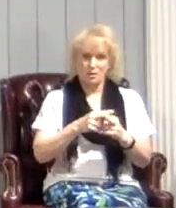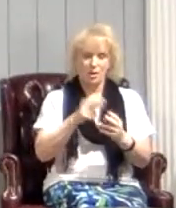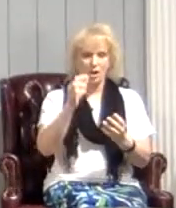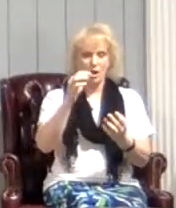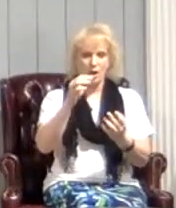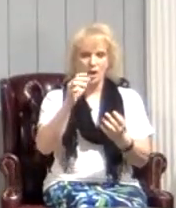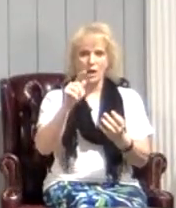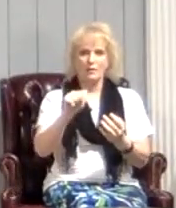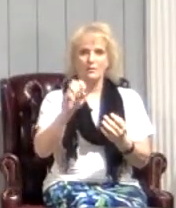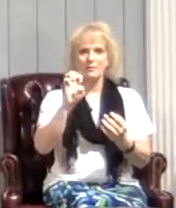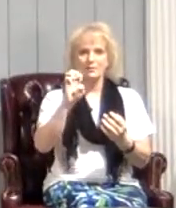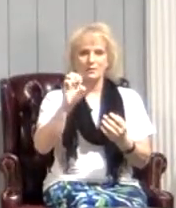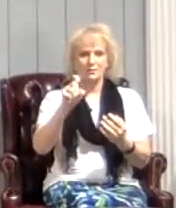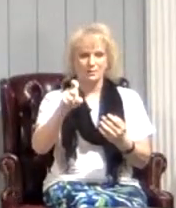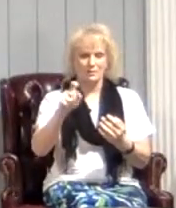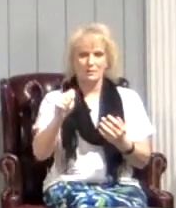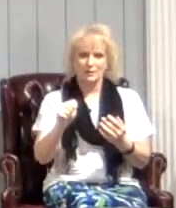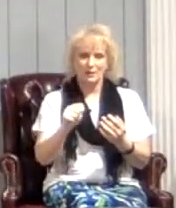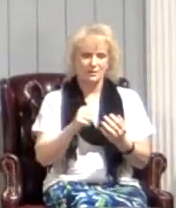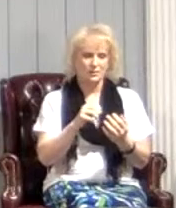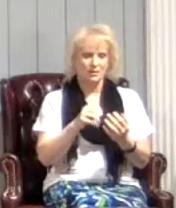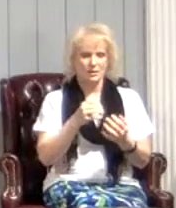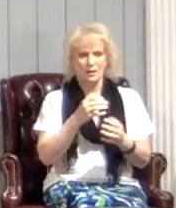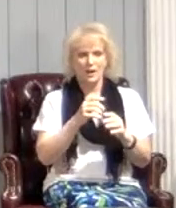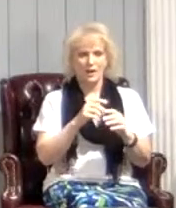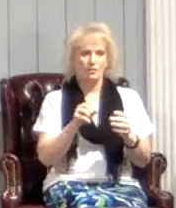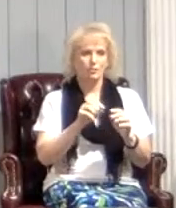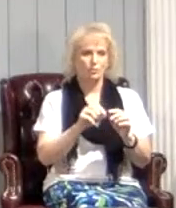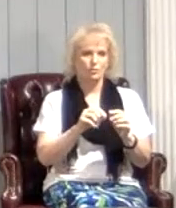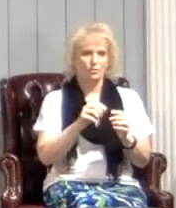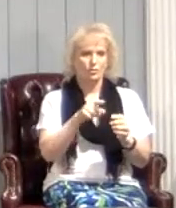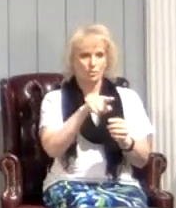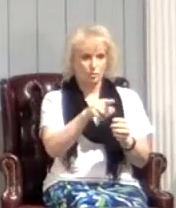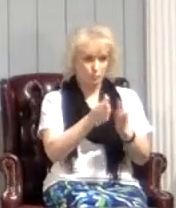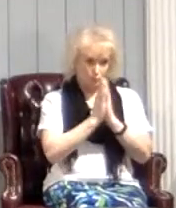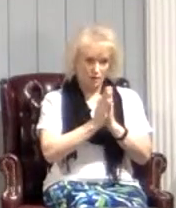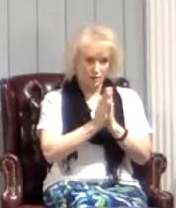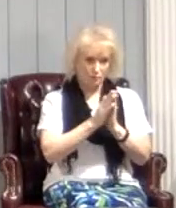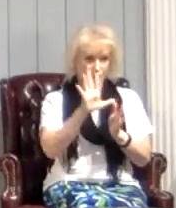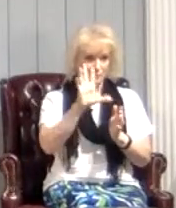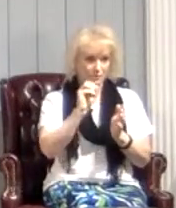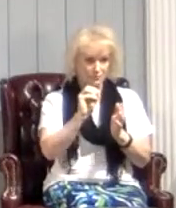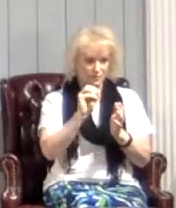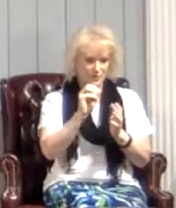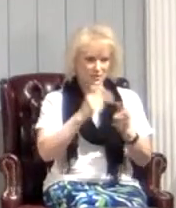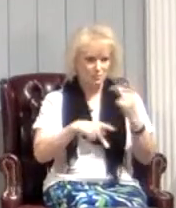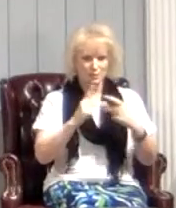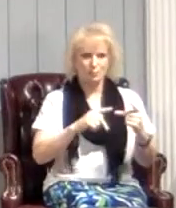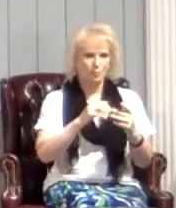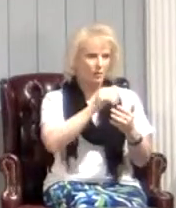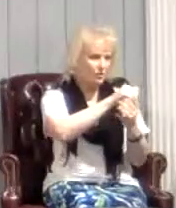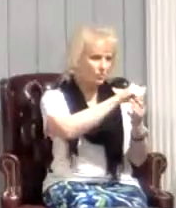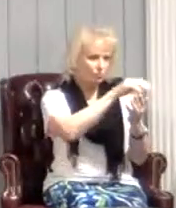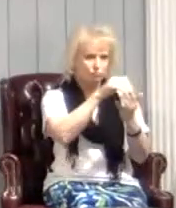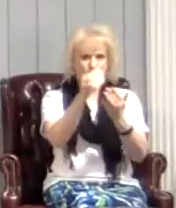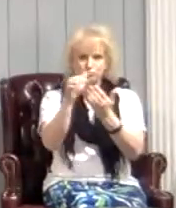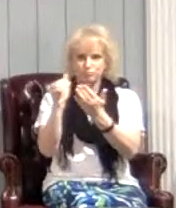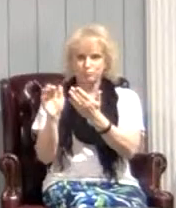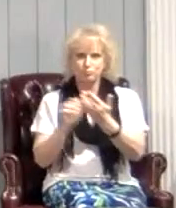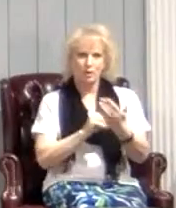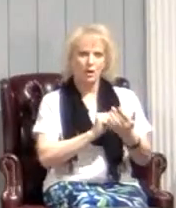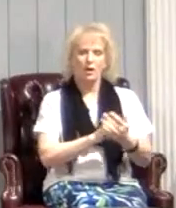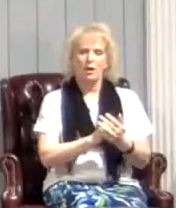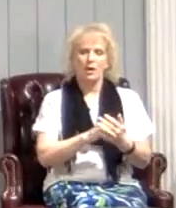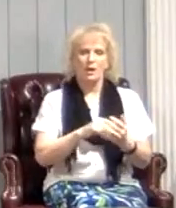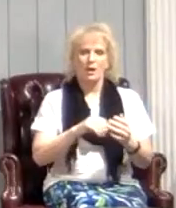50 people underneath there. So that you prayed for 50 people, but you just sent out one text to all of them. And I don't know that you sent